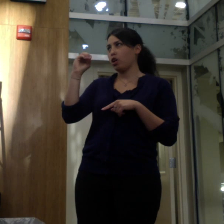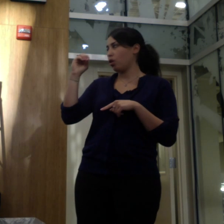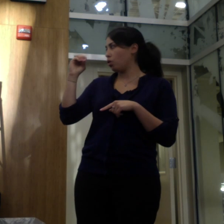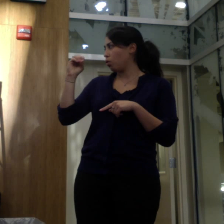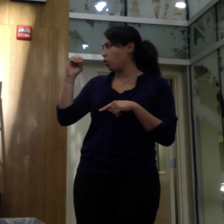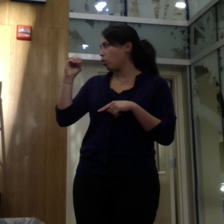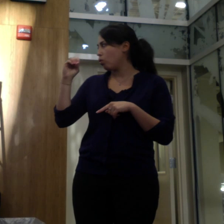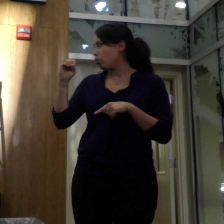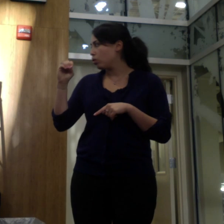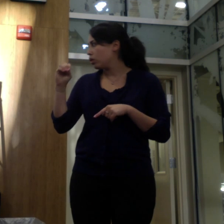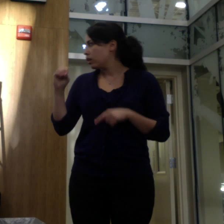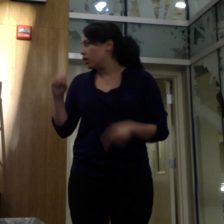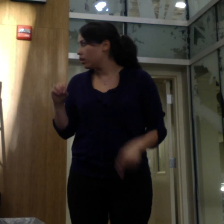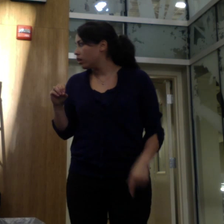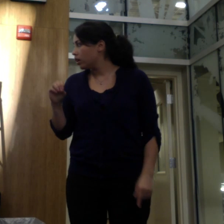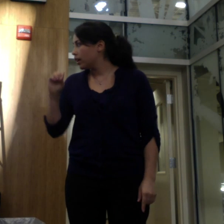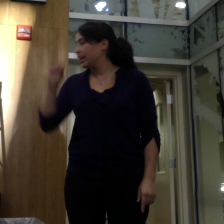maybe